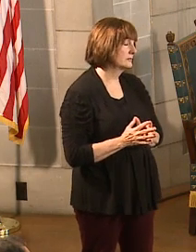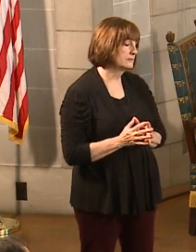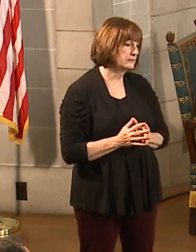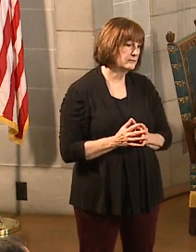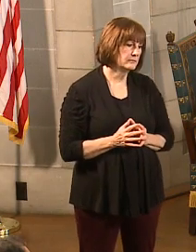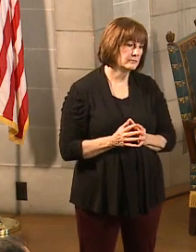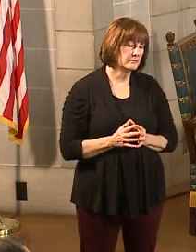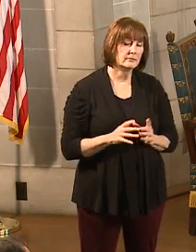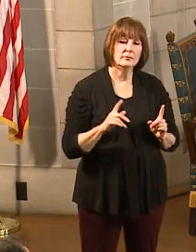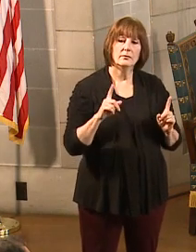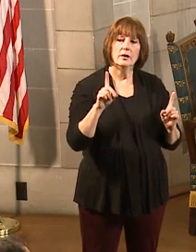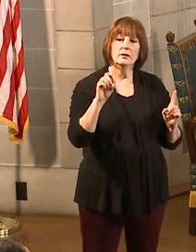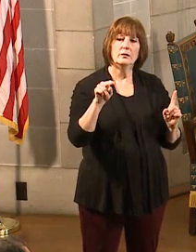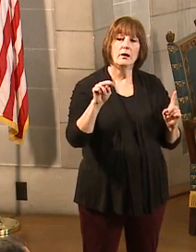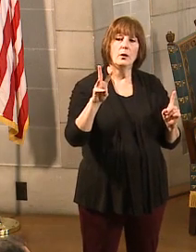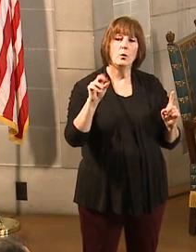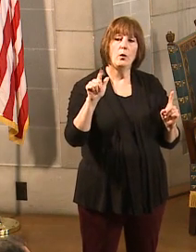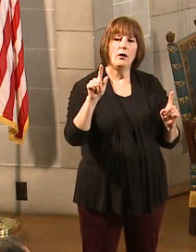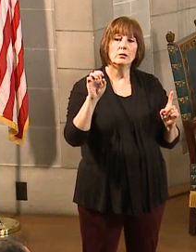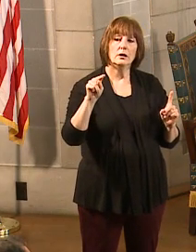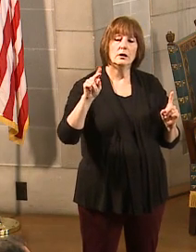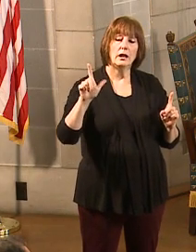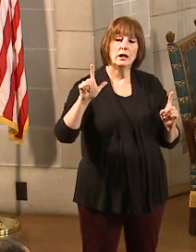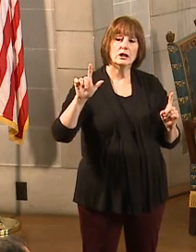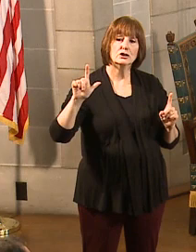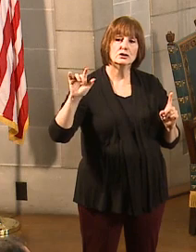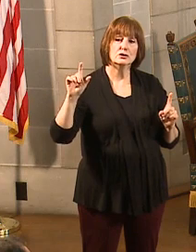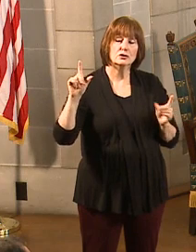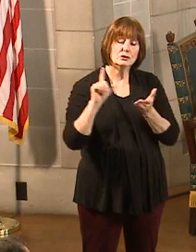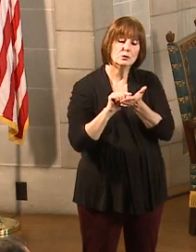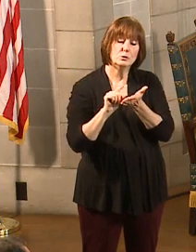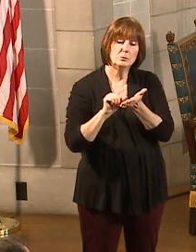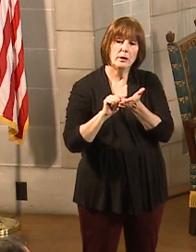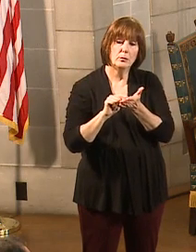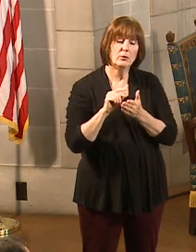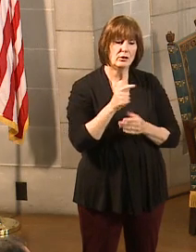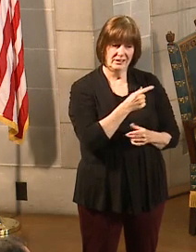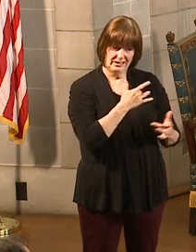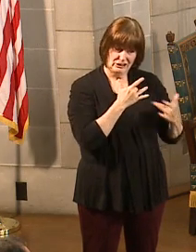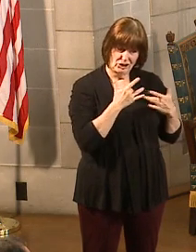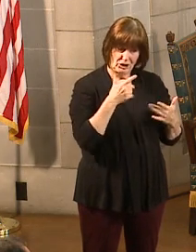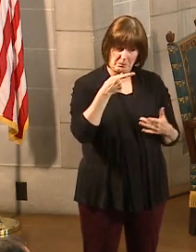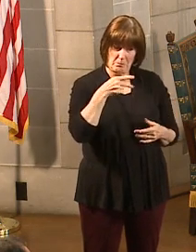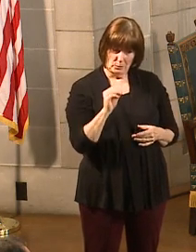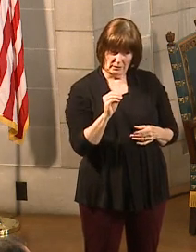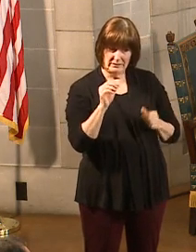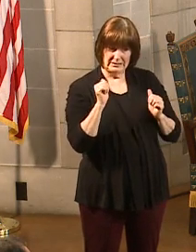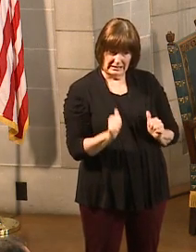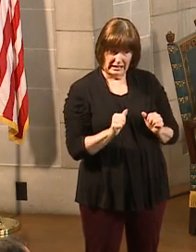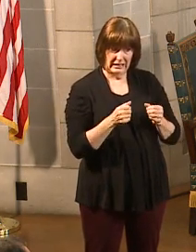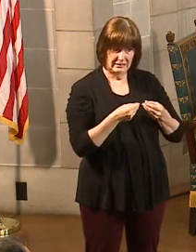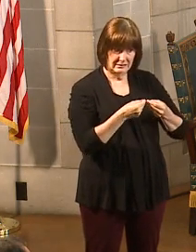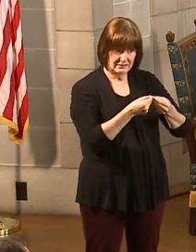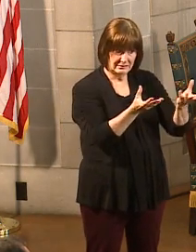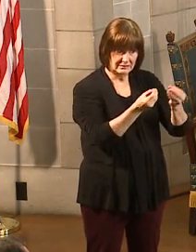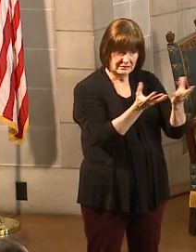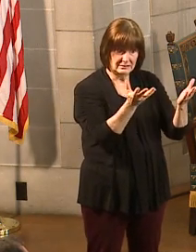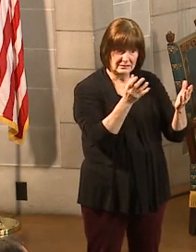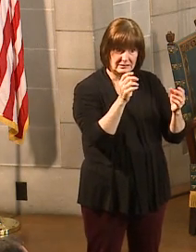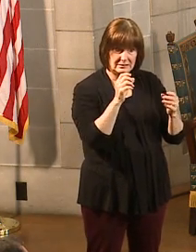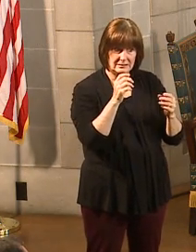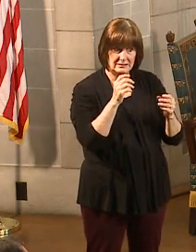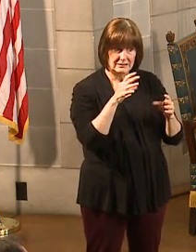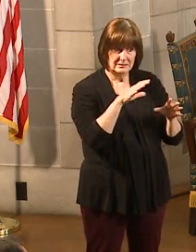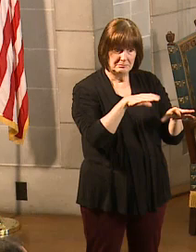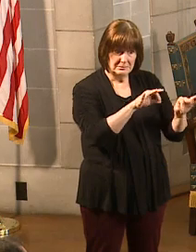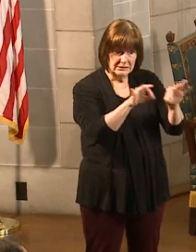mail? So Don Walton of the Journal-Star asked, am I concerned about the post office ability to deliver mail-in ballots, given that many people are likely to